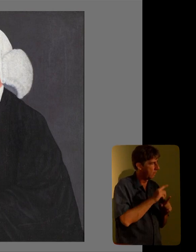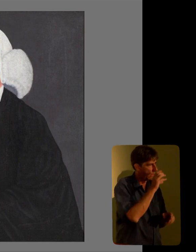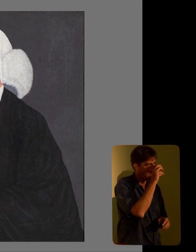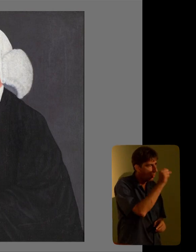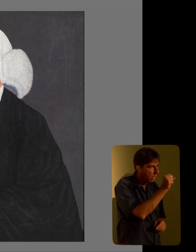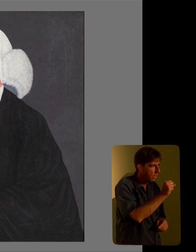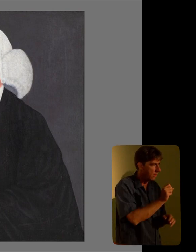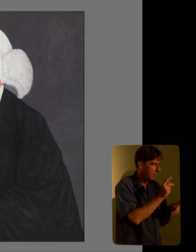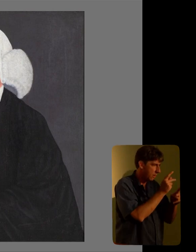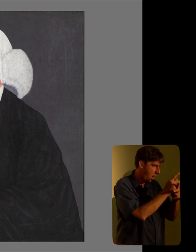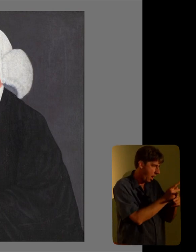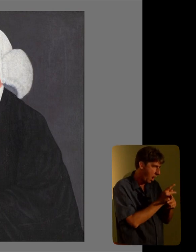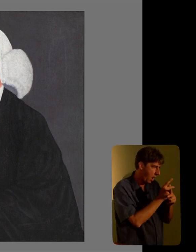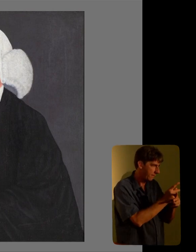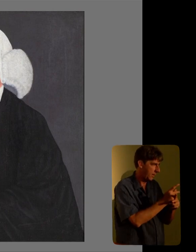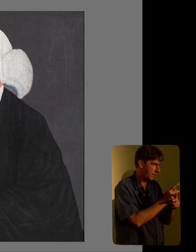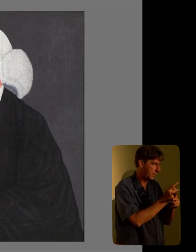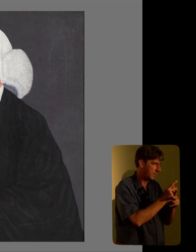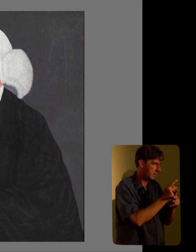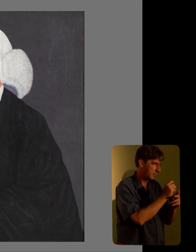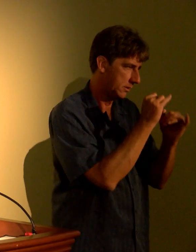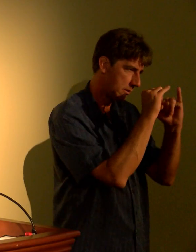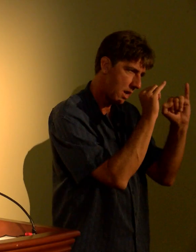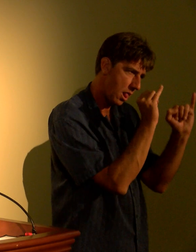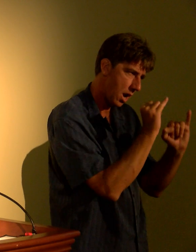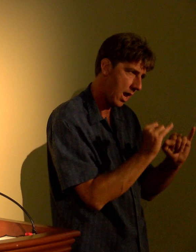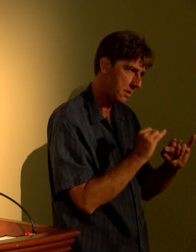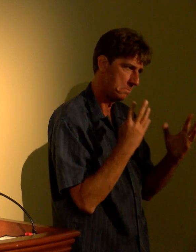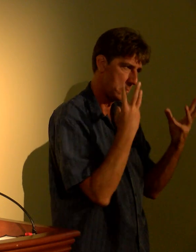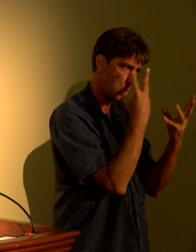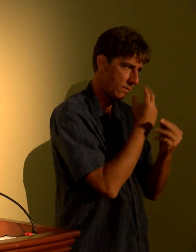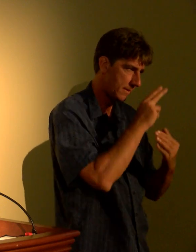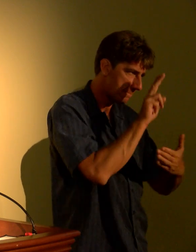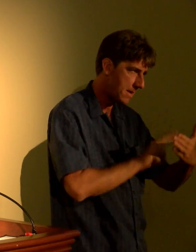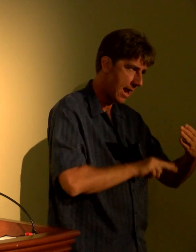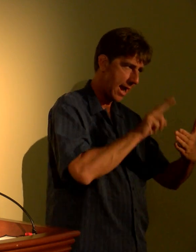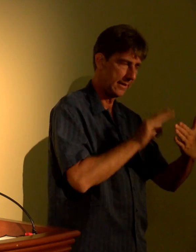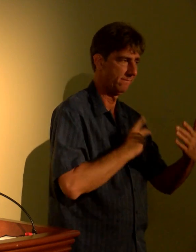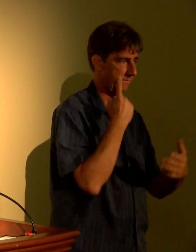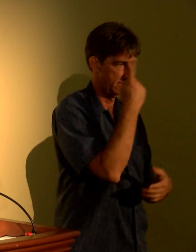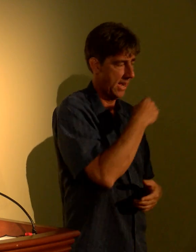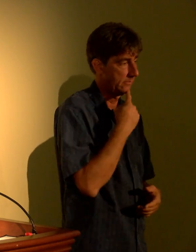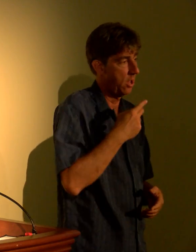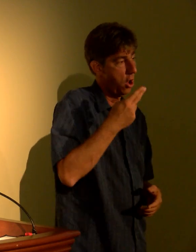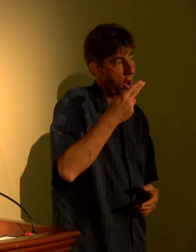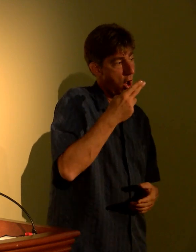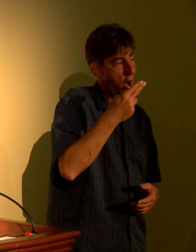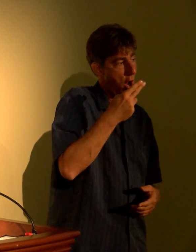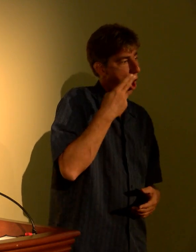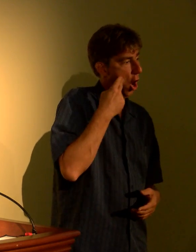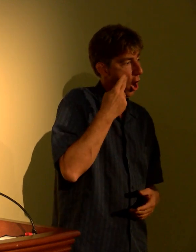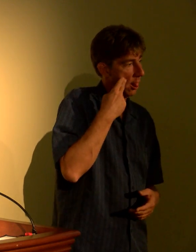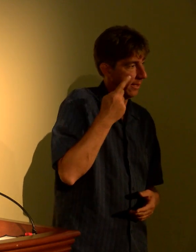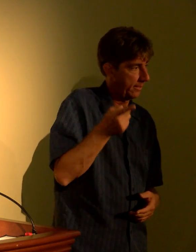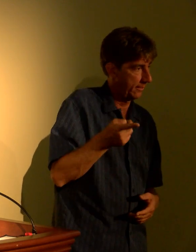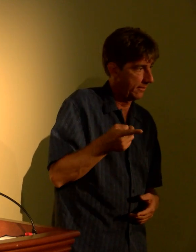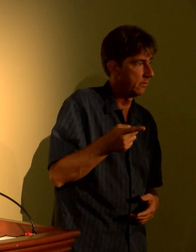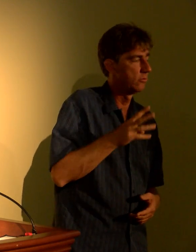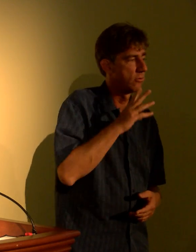carefully delineated, beautifully painted face. In his book, Harlan Lane talks about